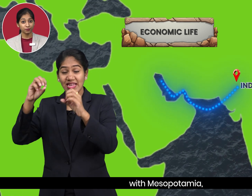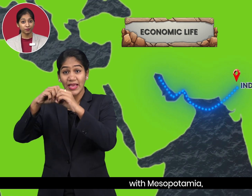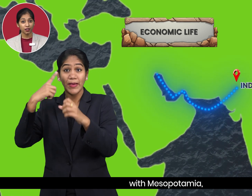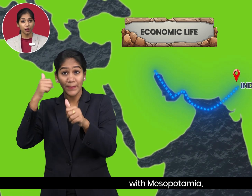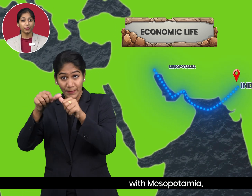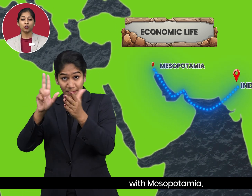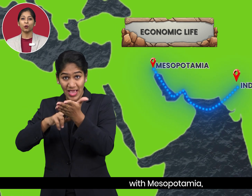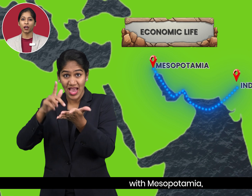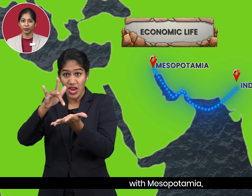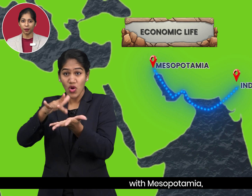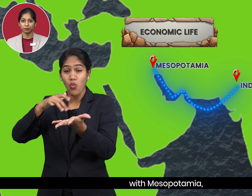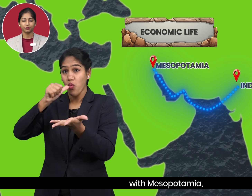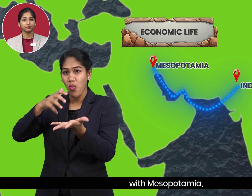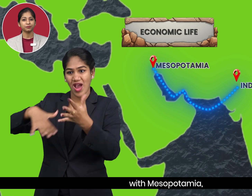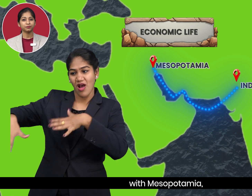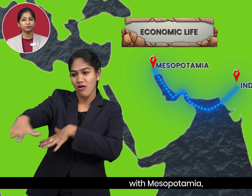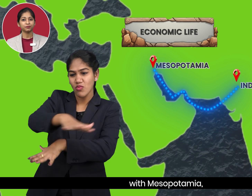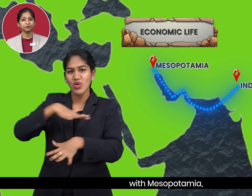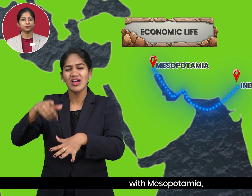with Mesopotamia.